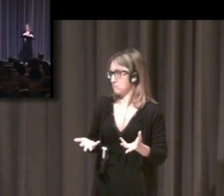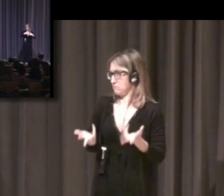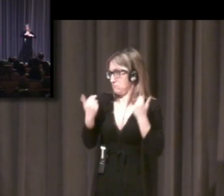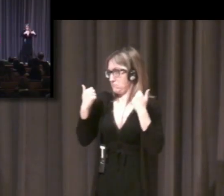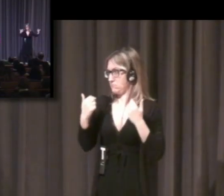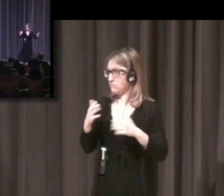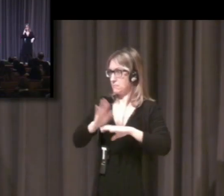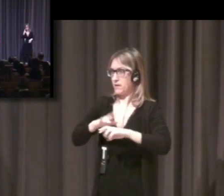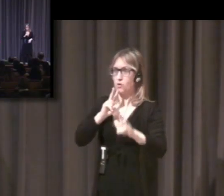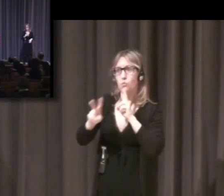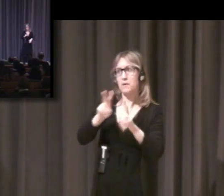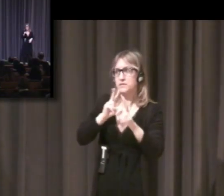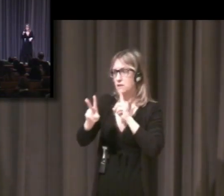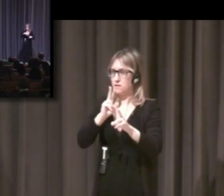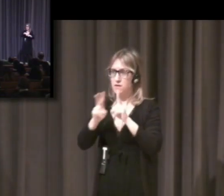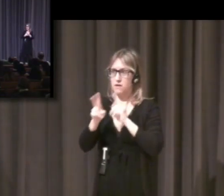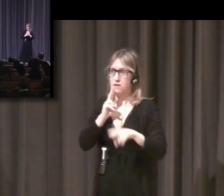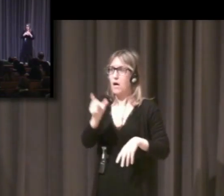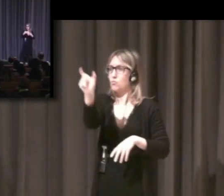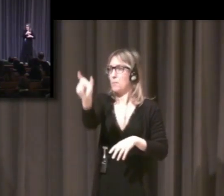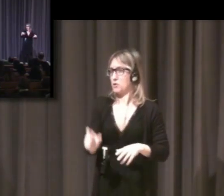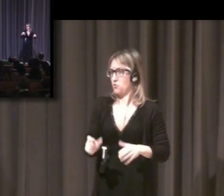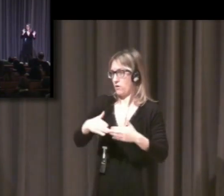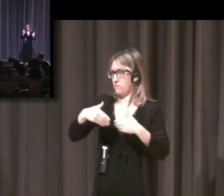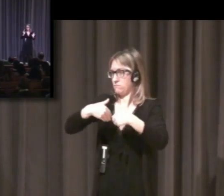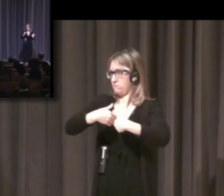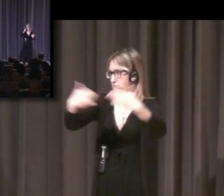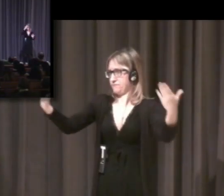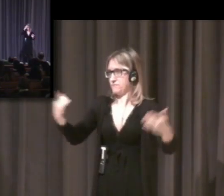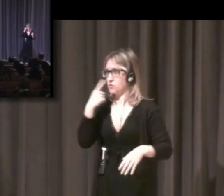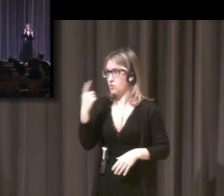situation. Those we call the stars.